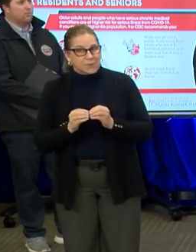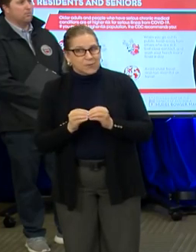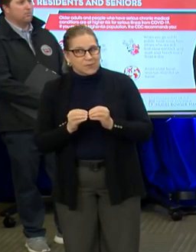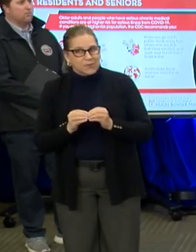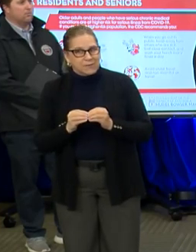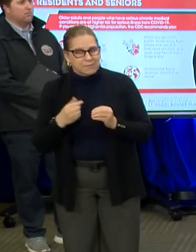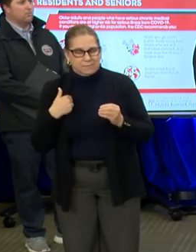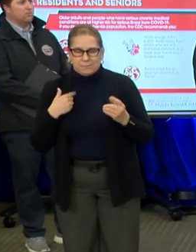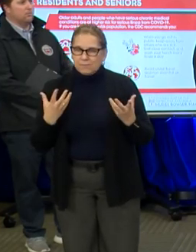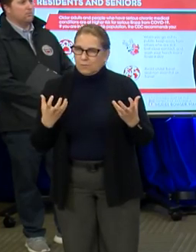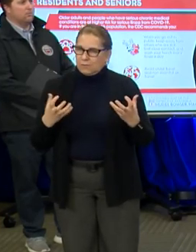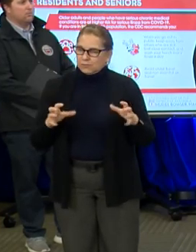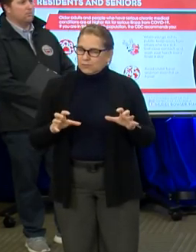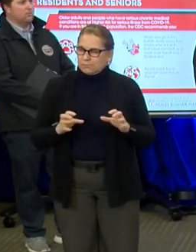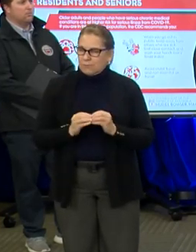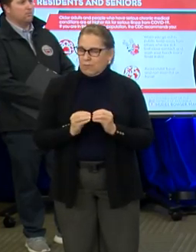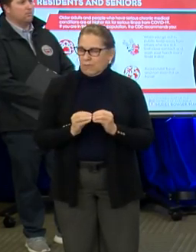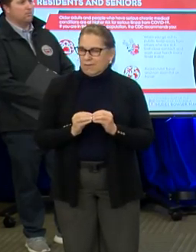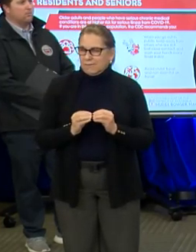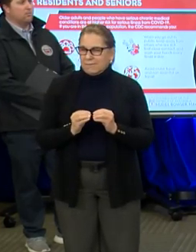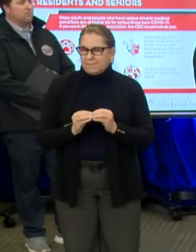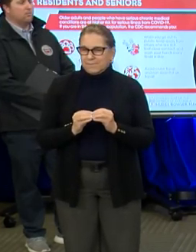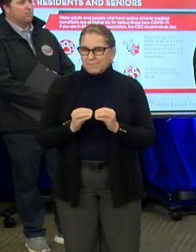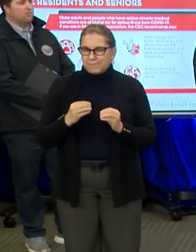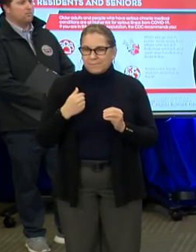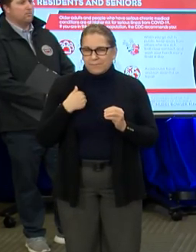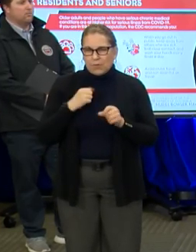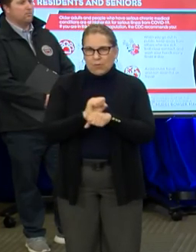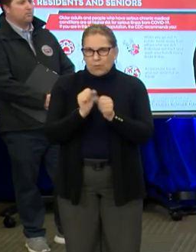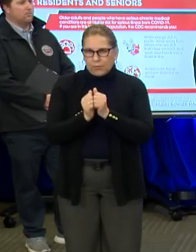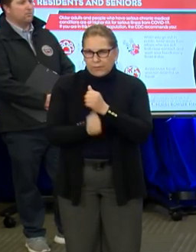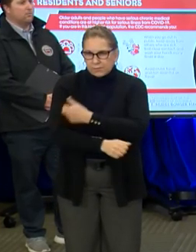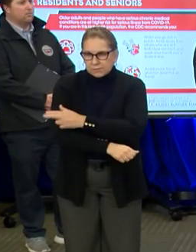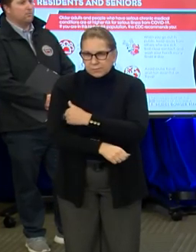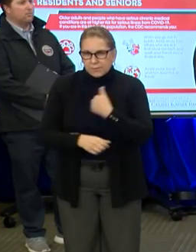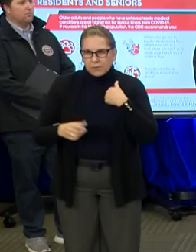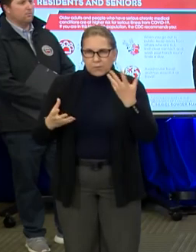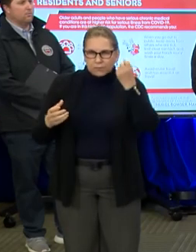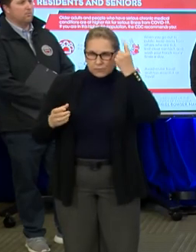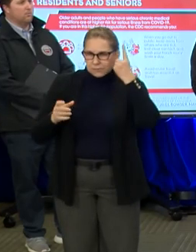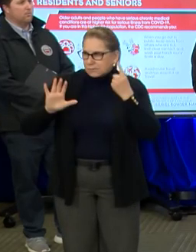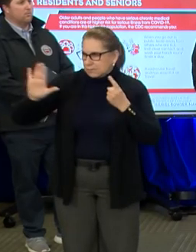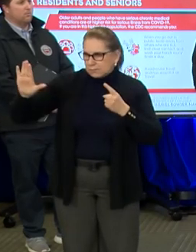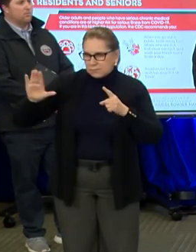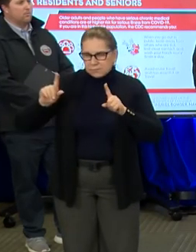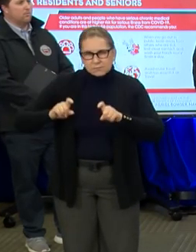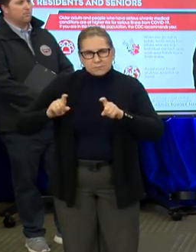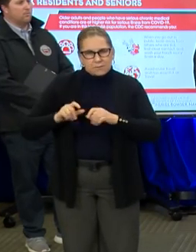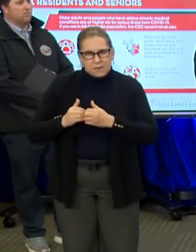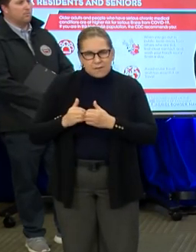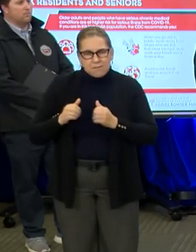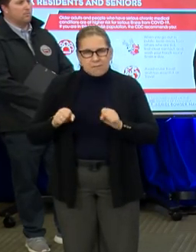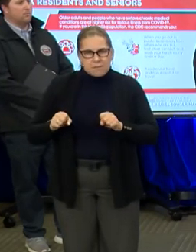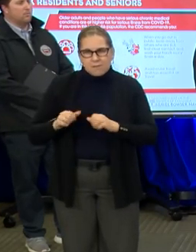to understand their testing capabilities. I encourage hospitals and medical providers to proactively reach out to